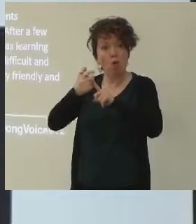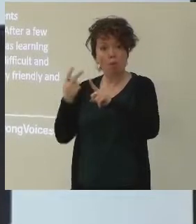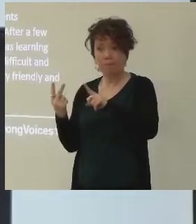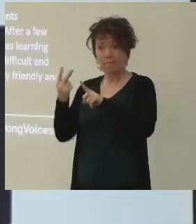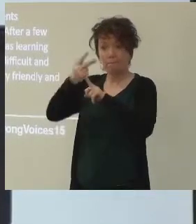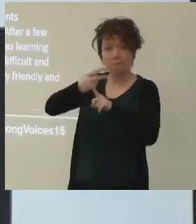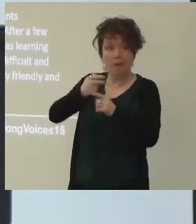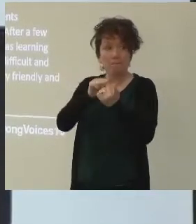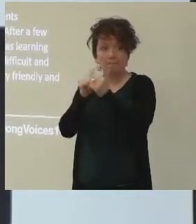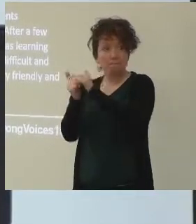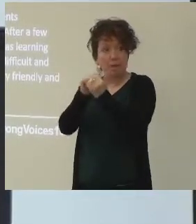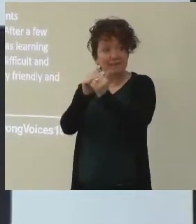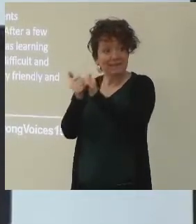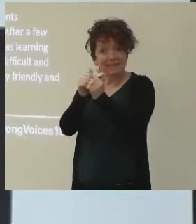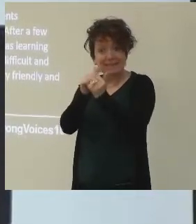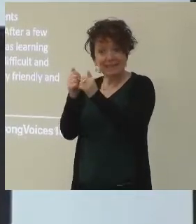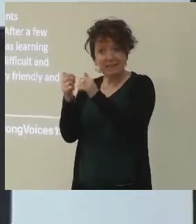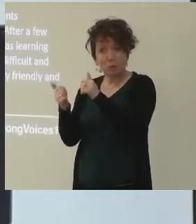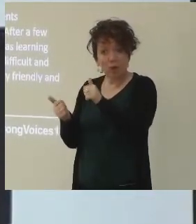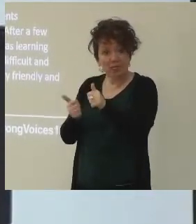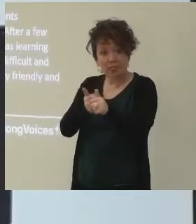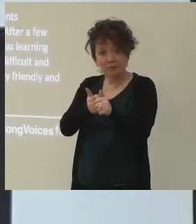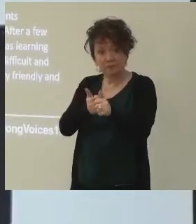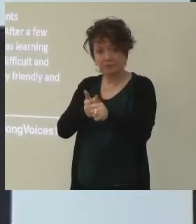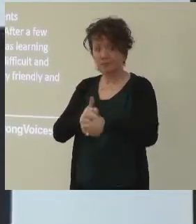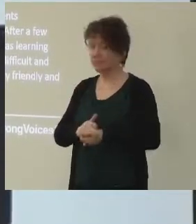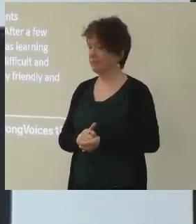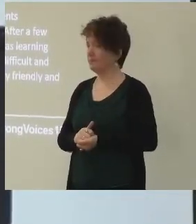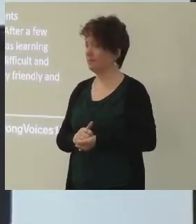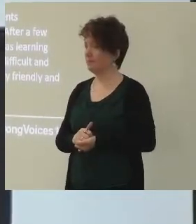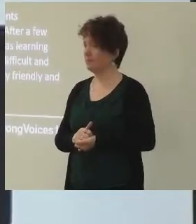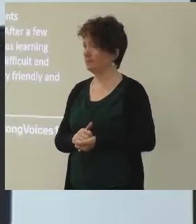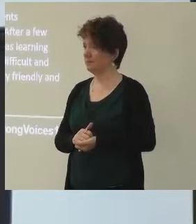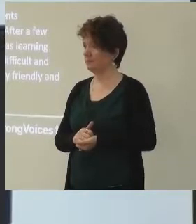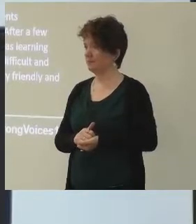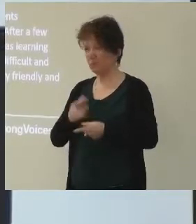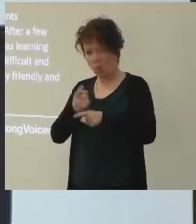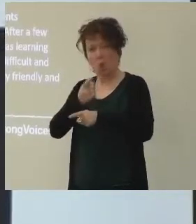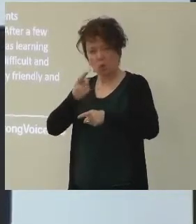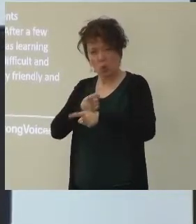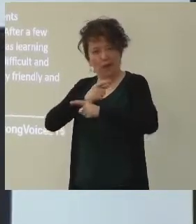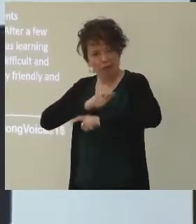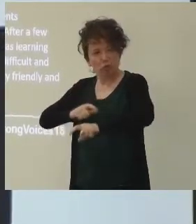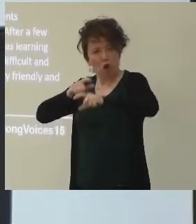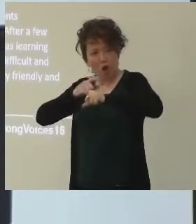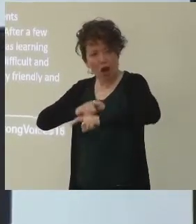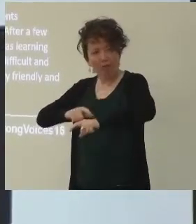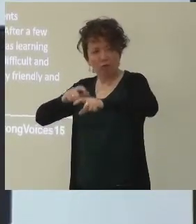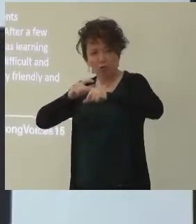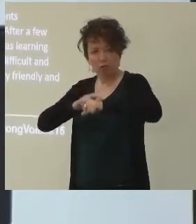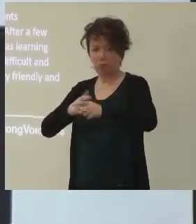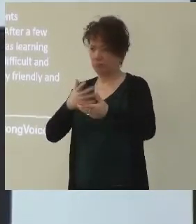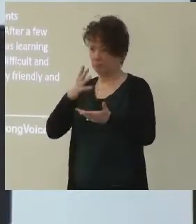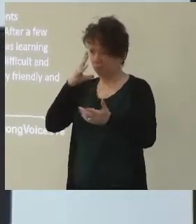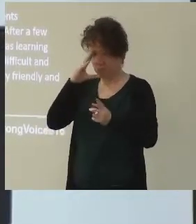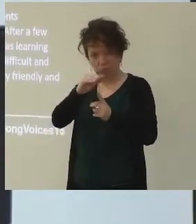buddy role, a buddy system that you could put into place? And keep talking, keep communicating and checking in as to,